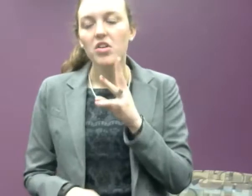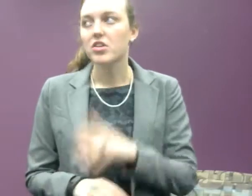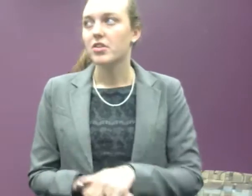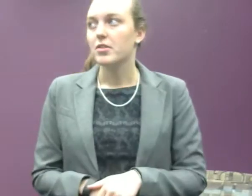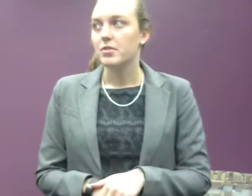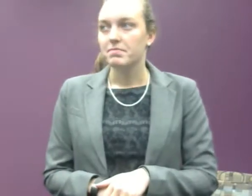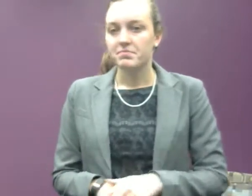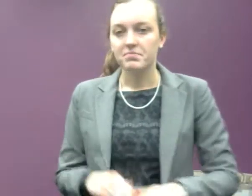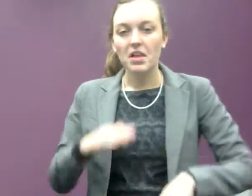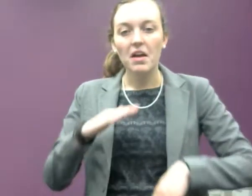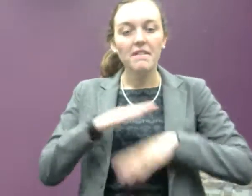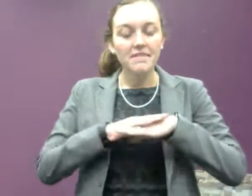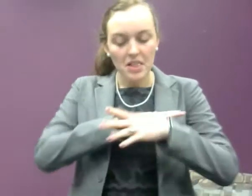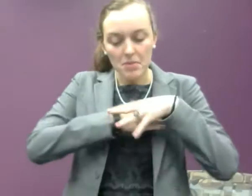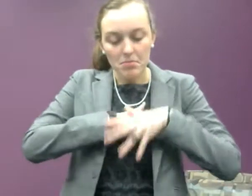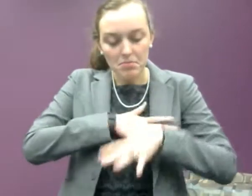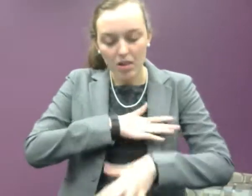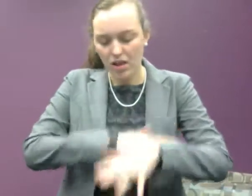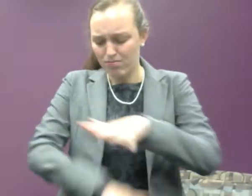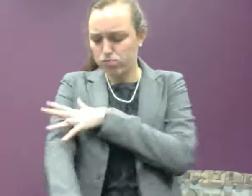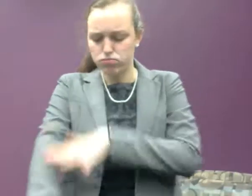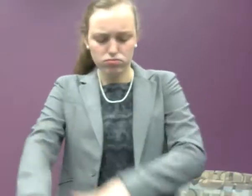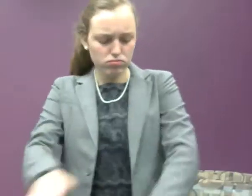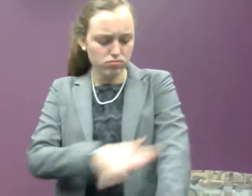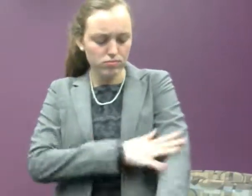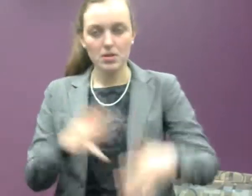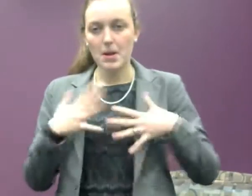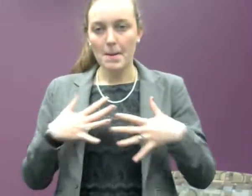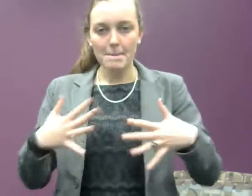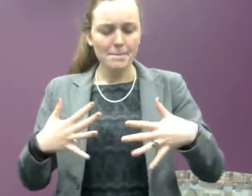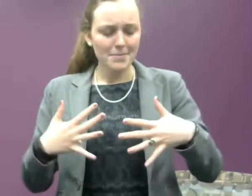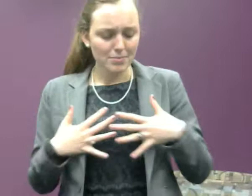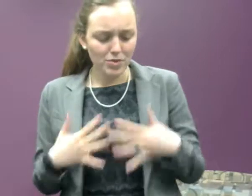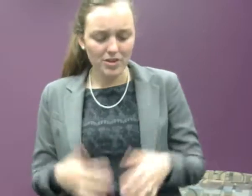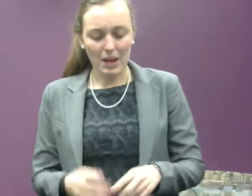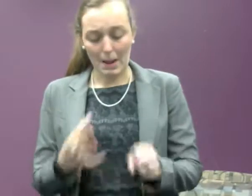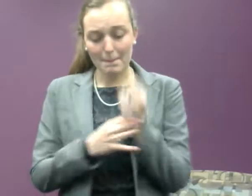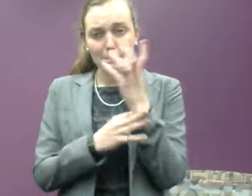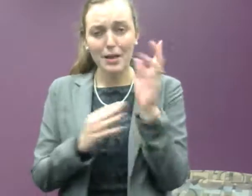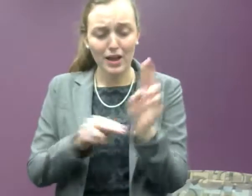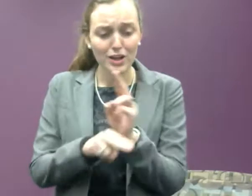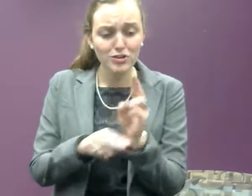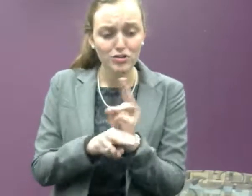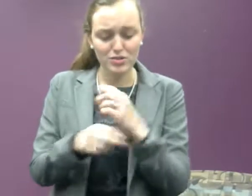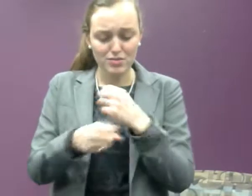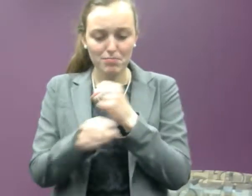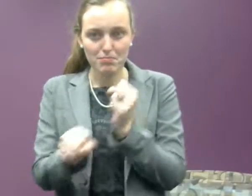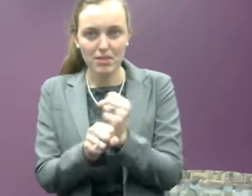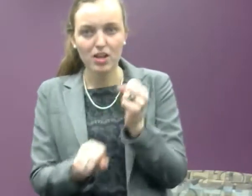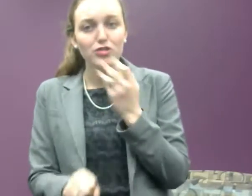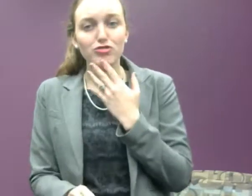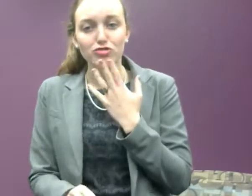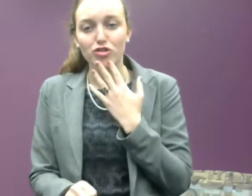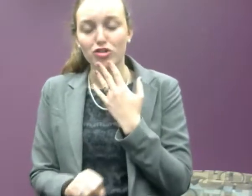up our blood for circulation. We use it for respiration. Plants use water to make sugars and take up their roots. So we know